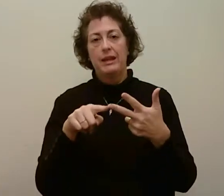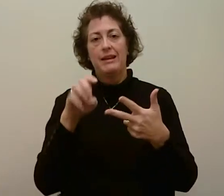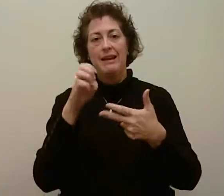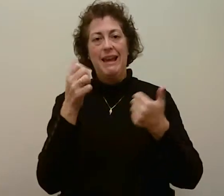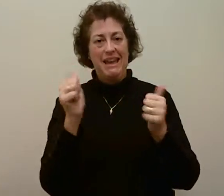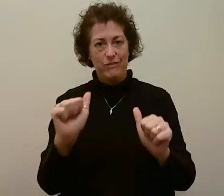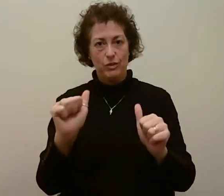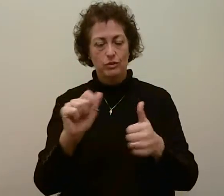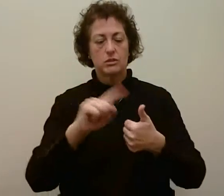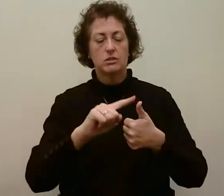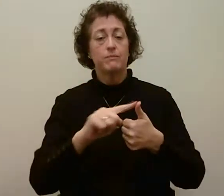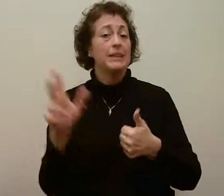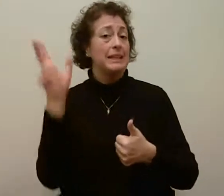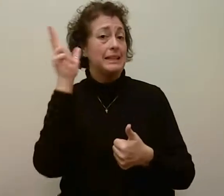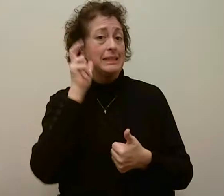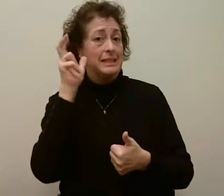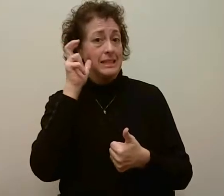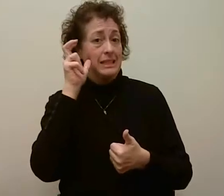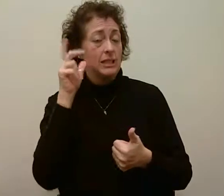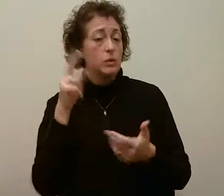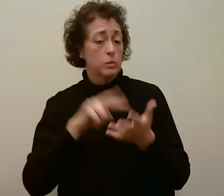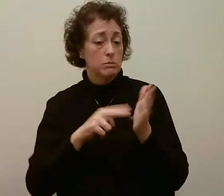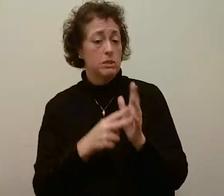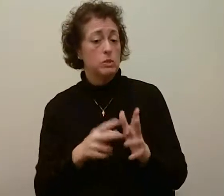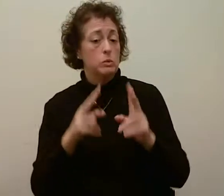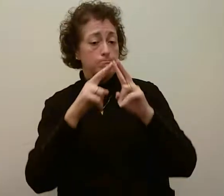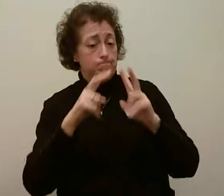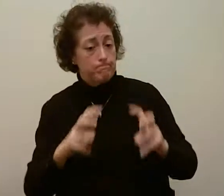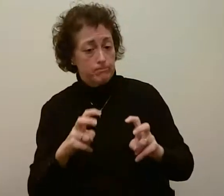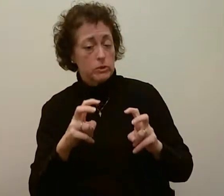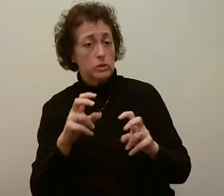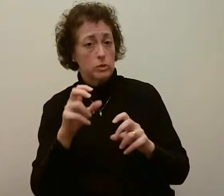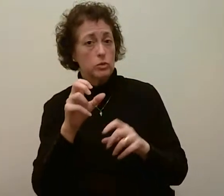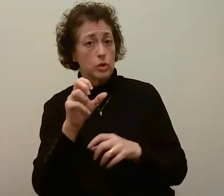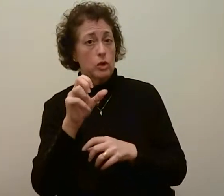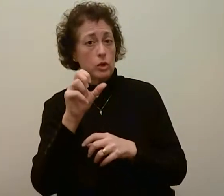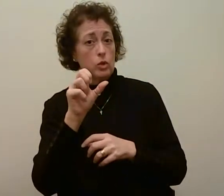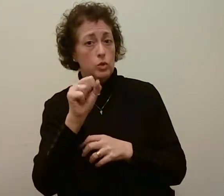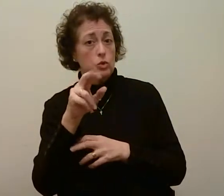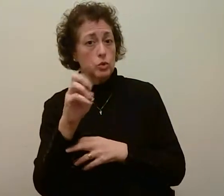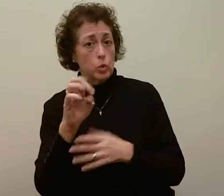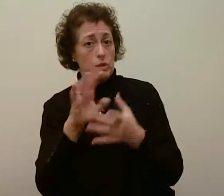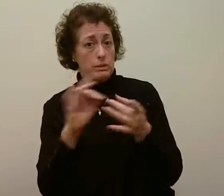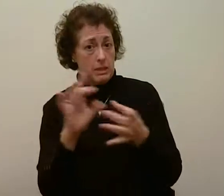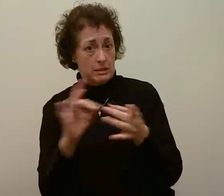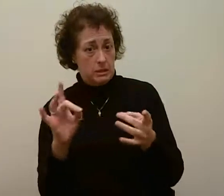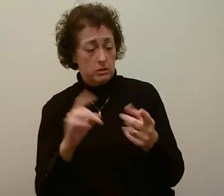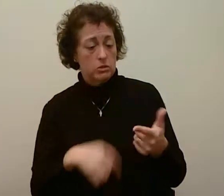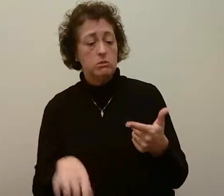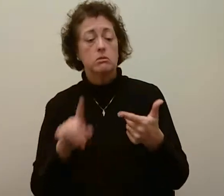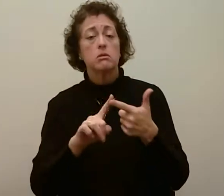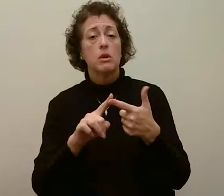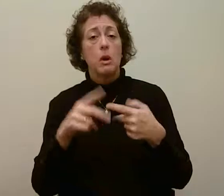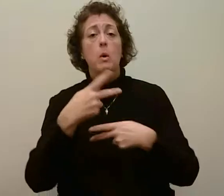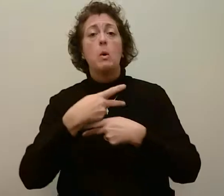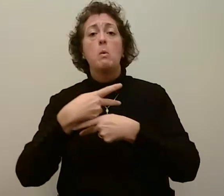are analyzing the source message. The production effort, where you are producing the message into the